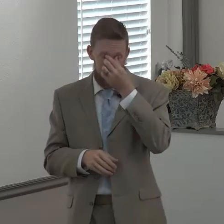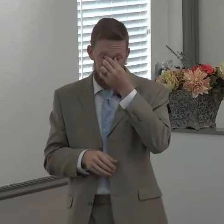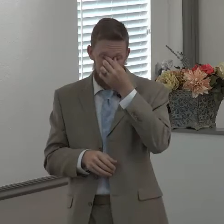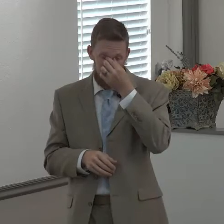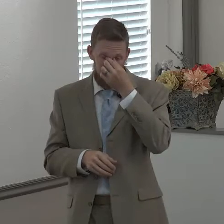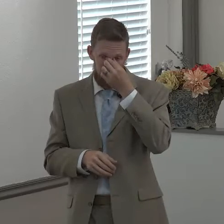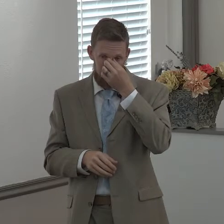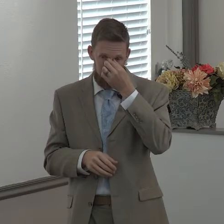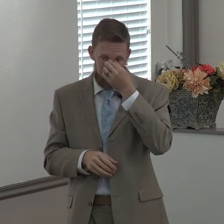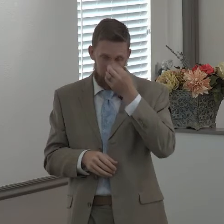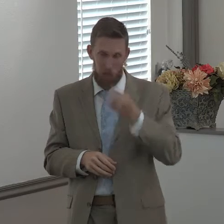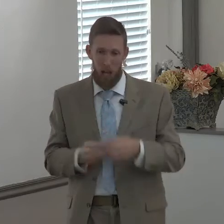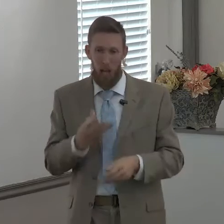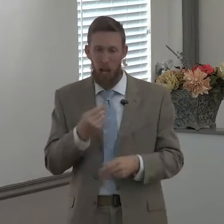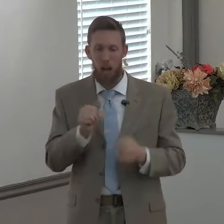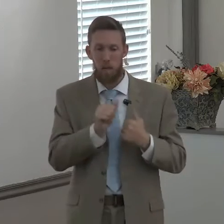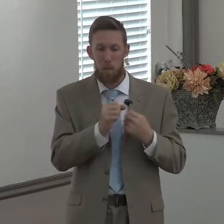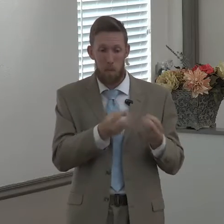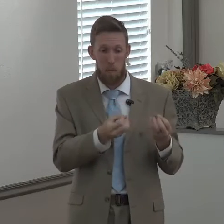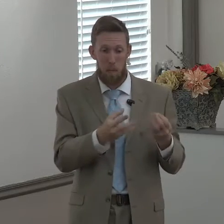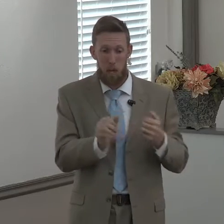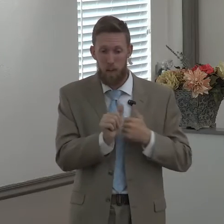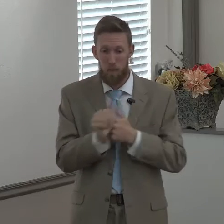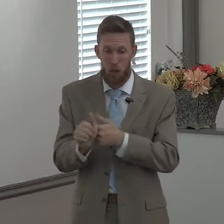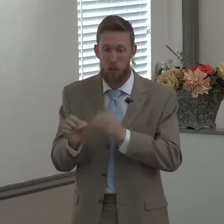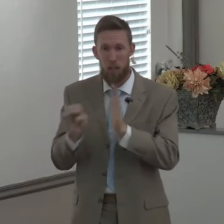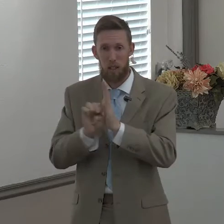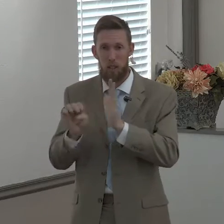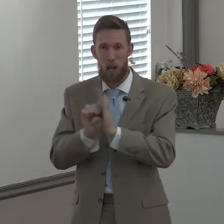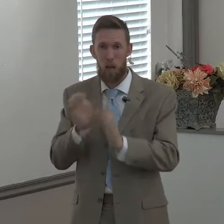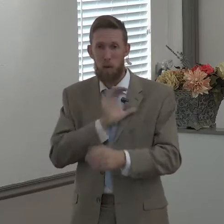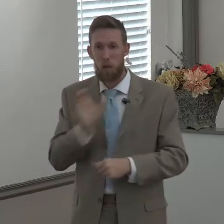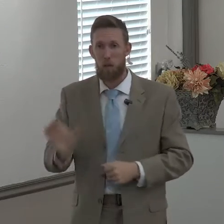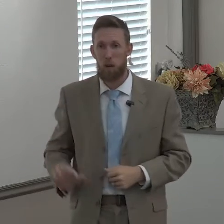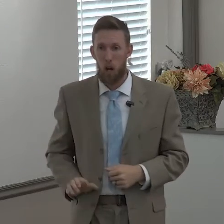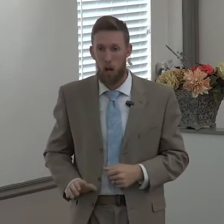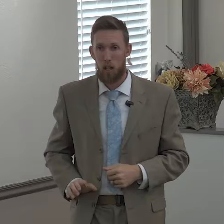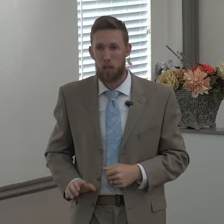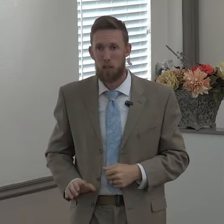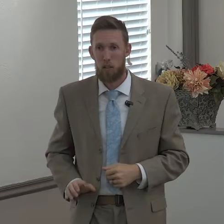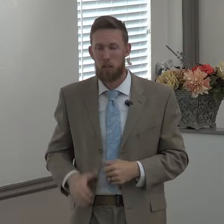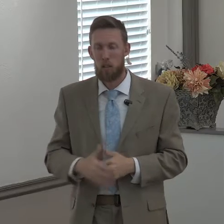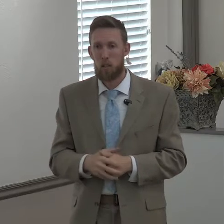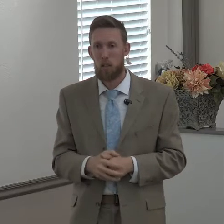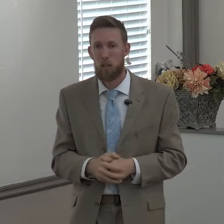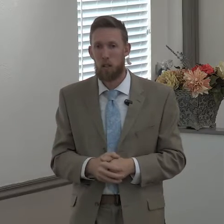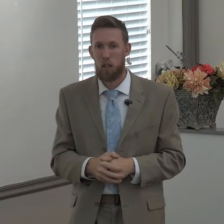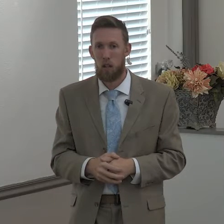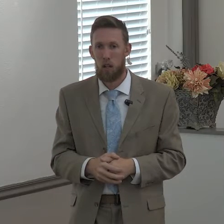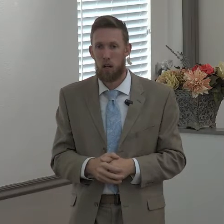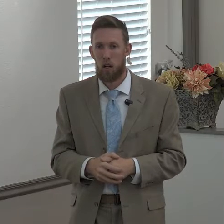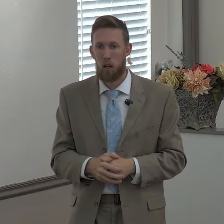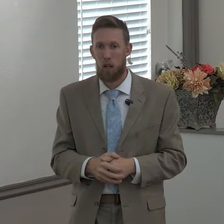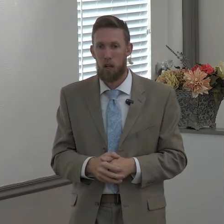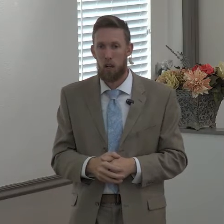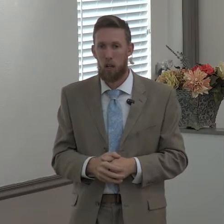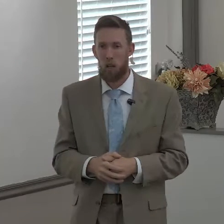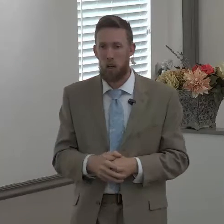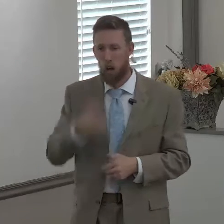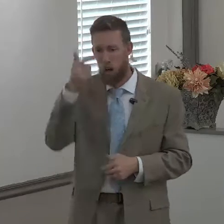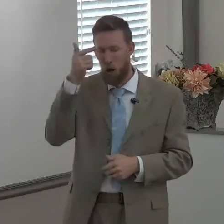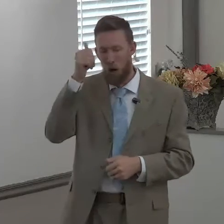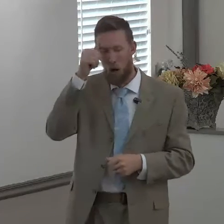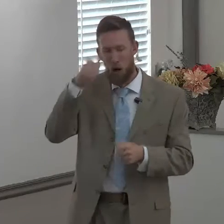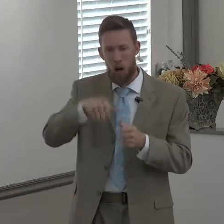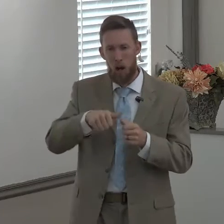Just like Stephen did. By the way, our great example is our own Savior, who after he was beaten to a